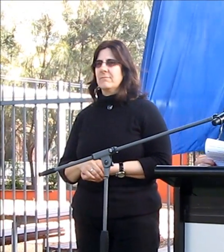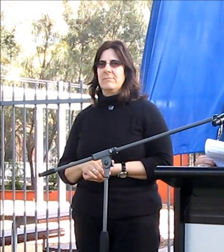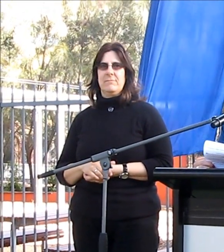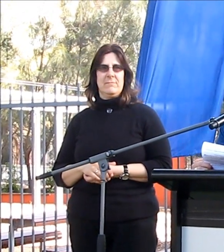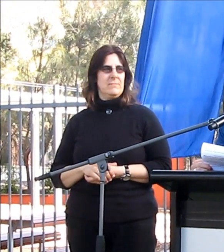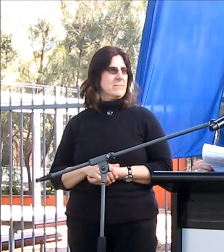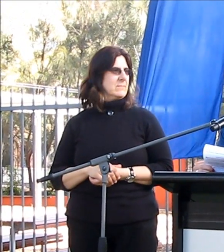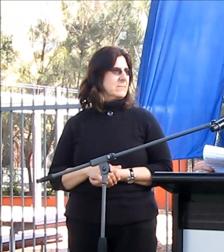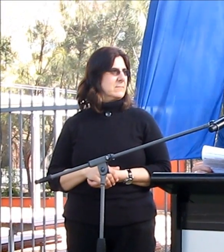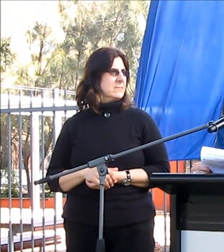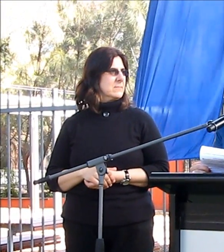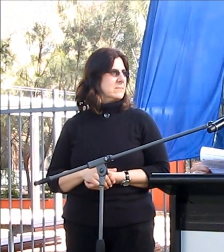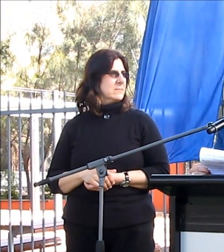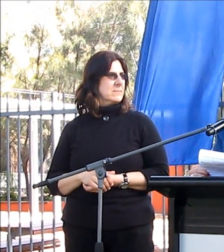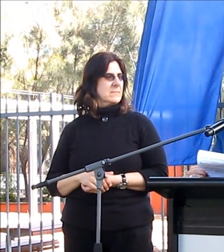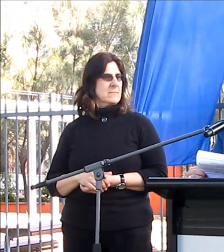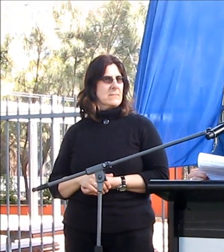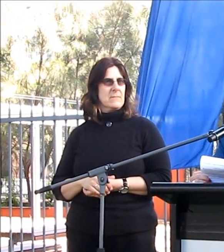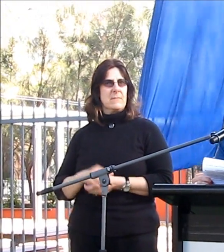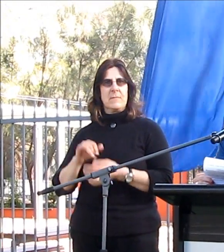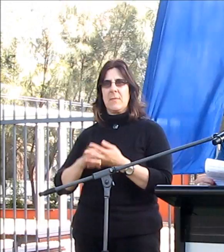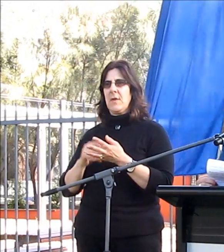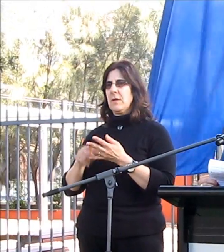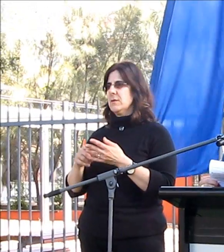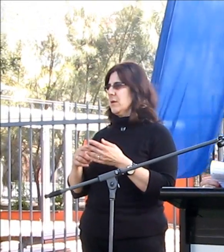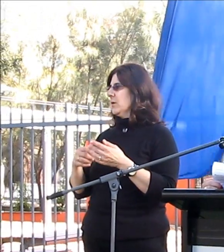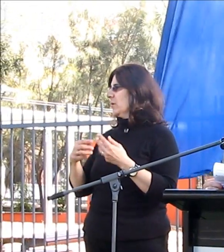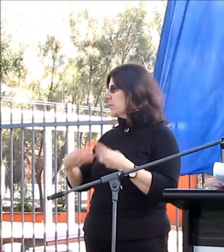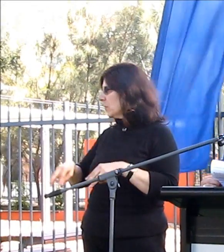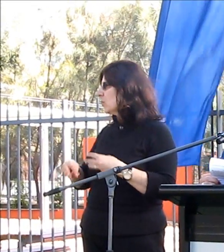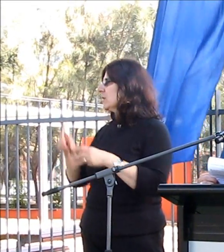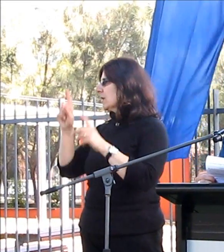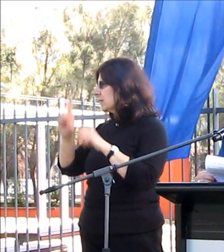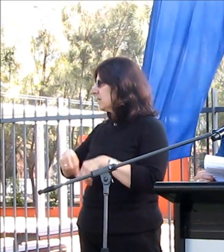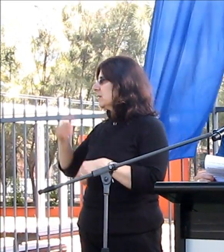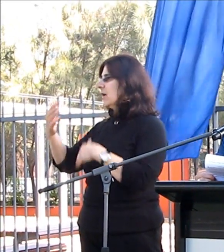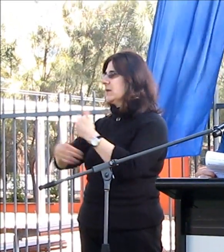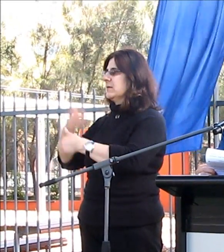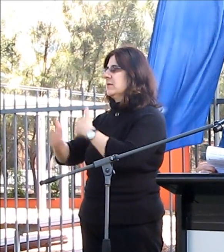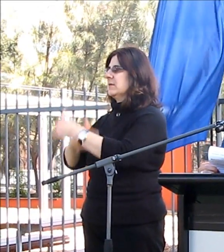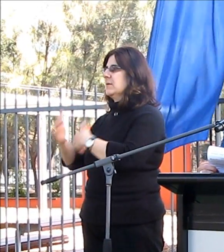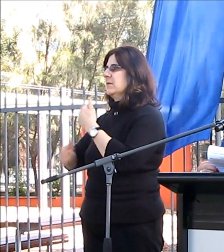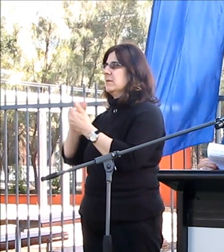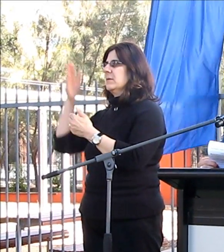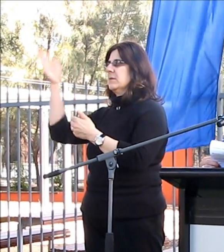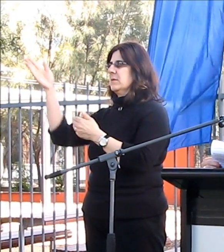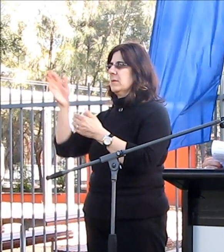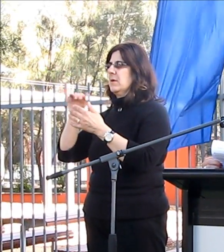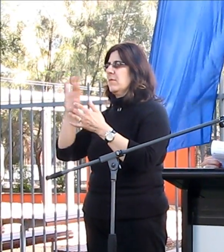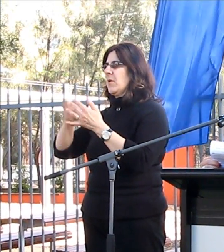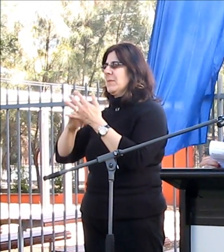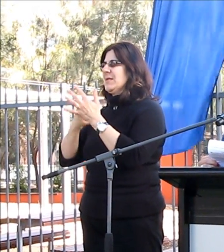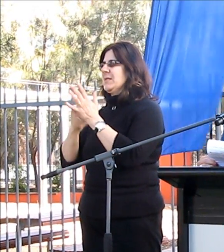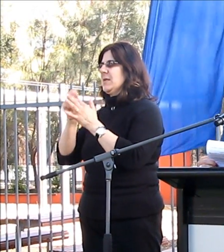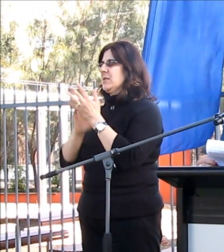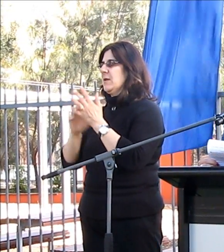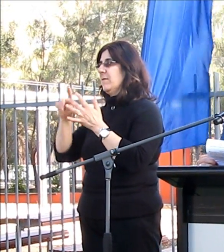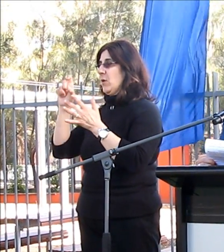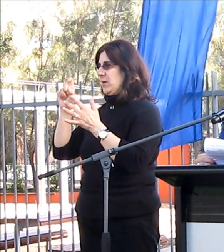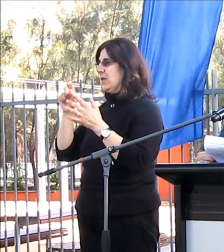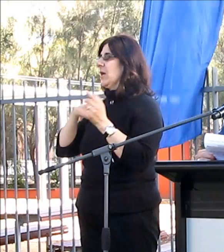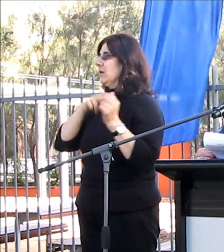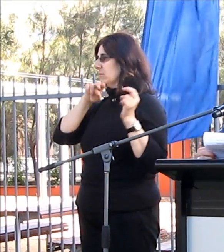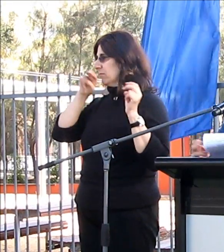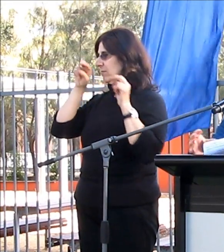And what we're going to do now, we're going to get some musical entertainment from Saxophonic, and we're going to walk around, and we're also going